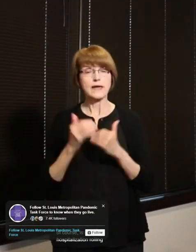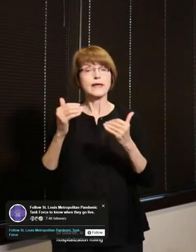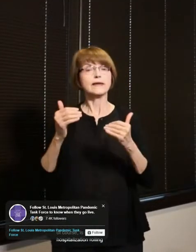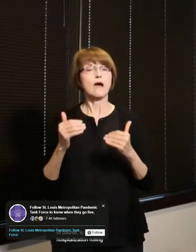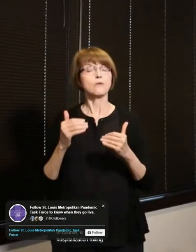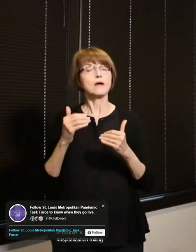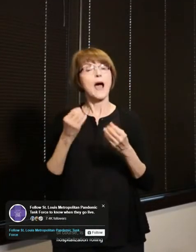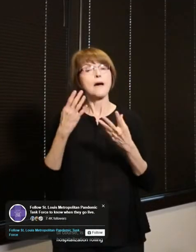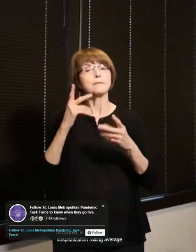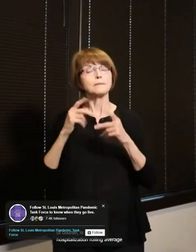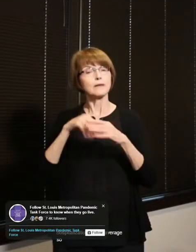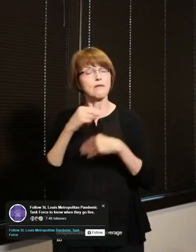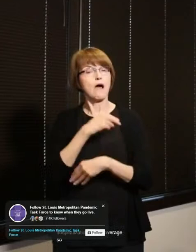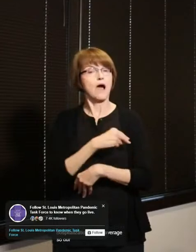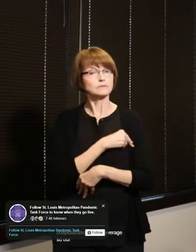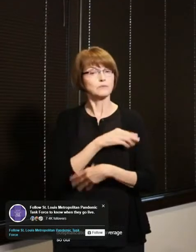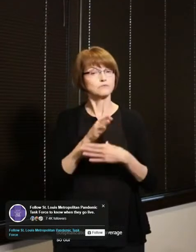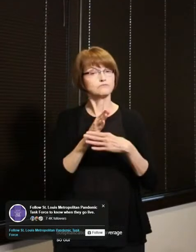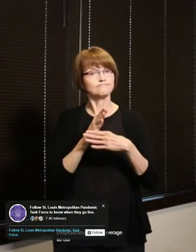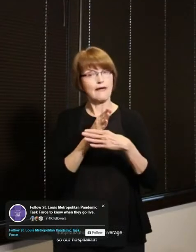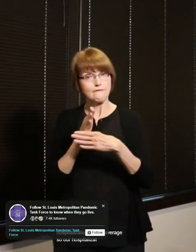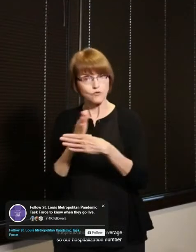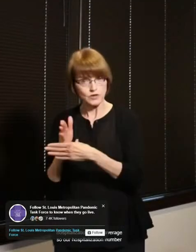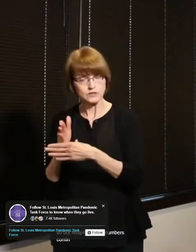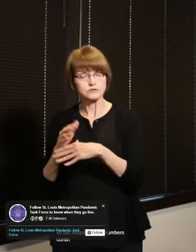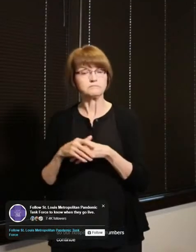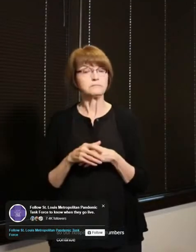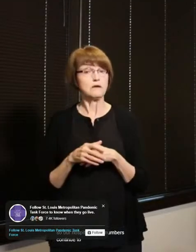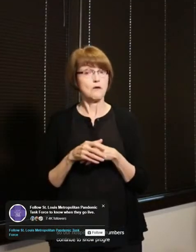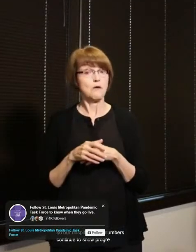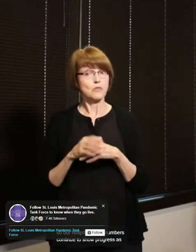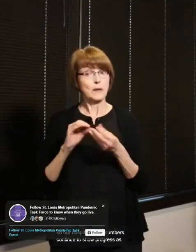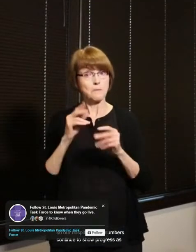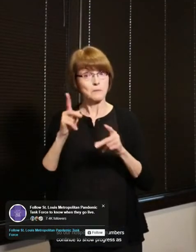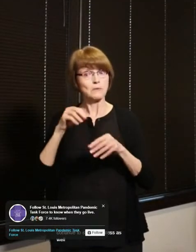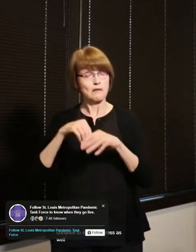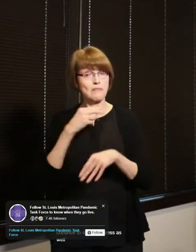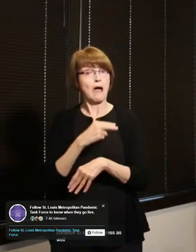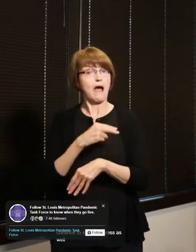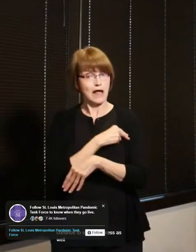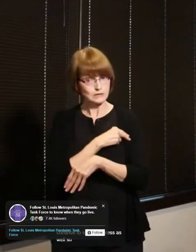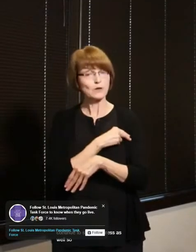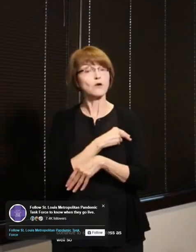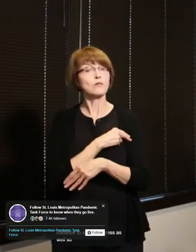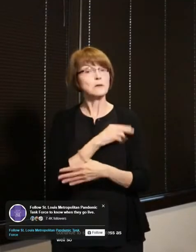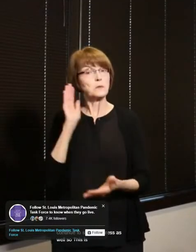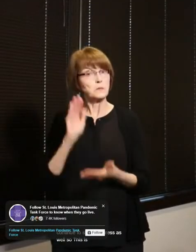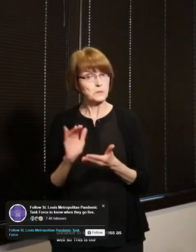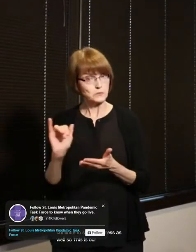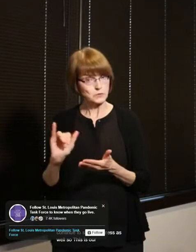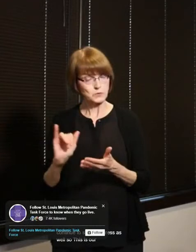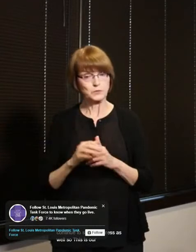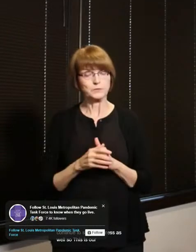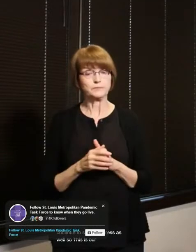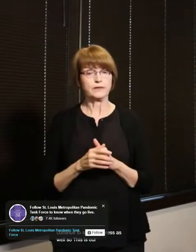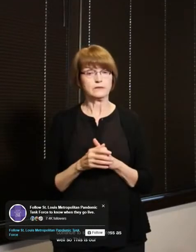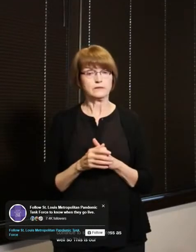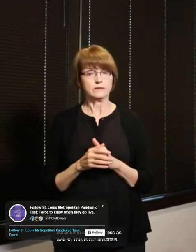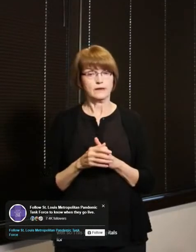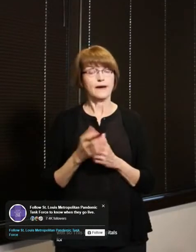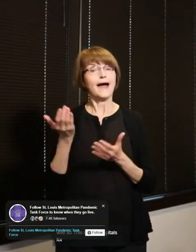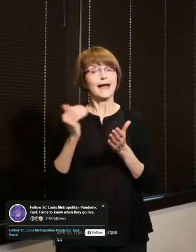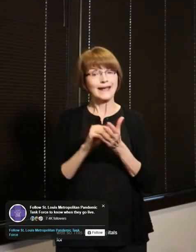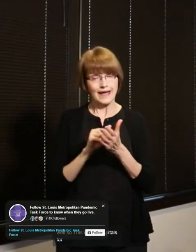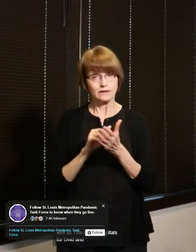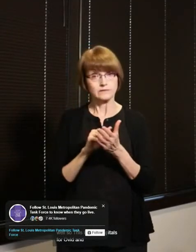average. So our hospitalization numbers continue to show progress as well. So again, this is our hospital census for